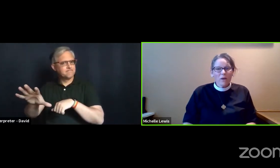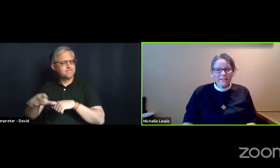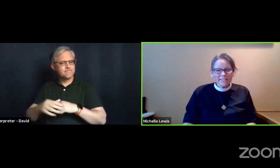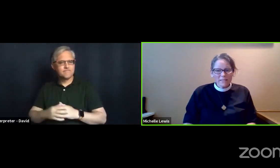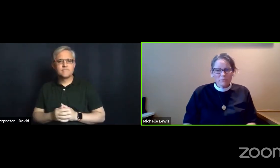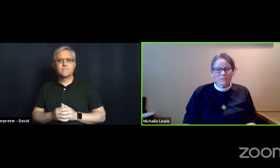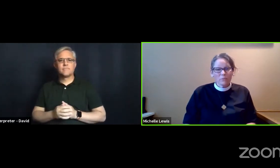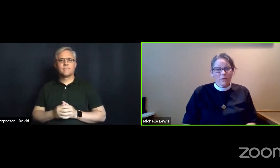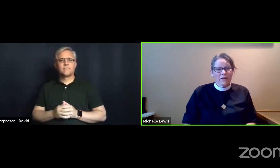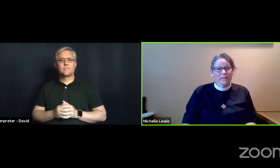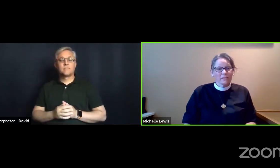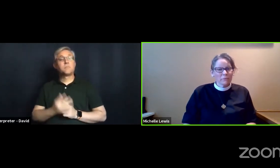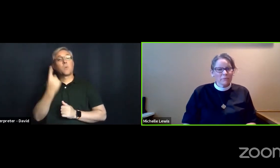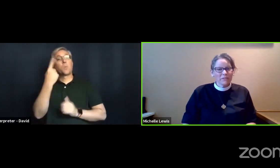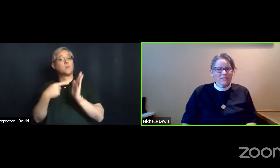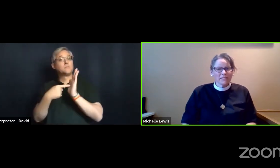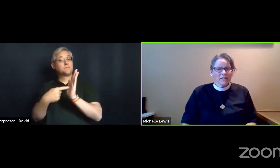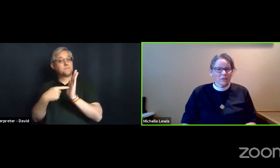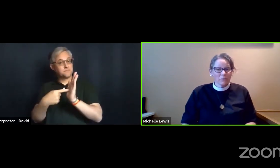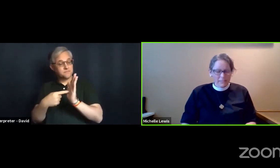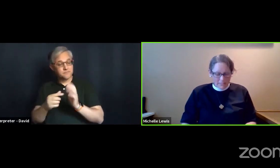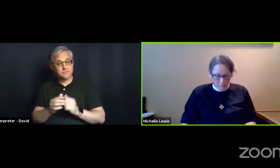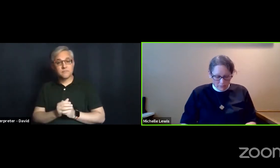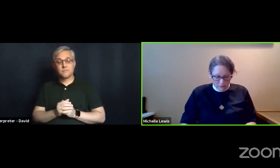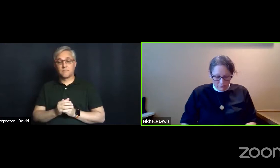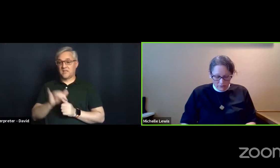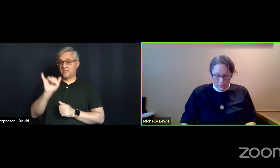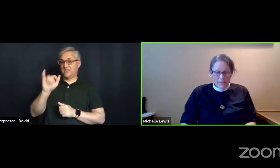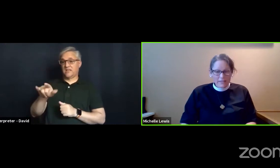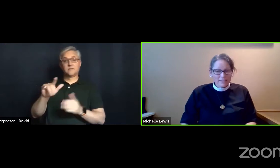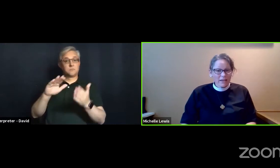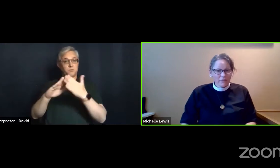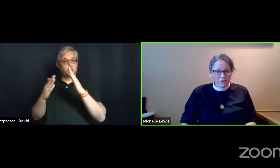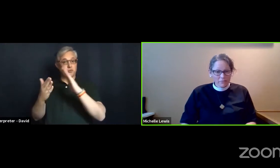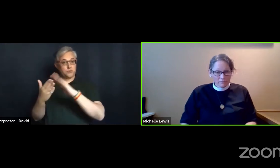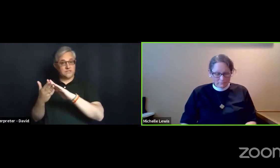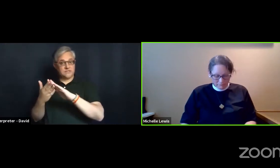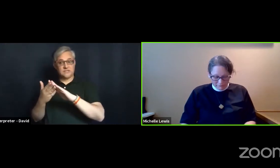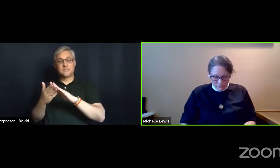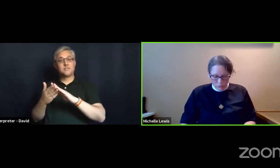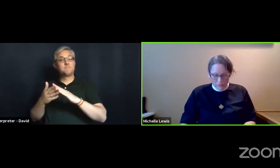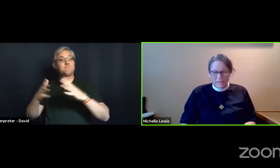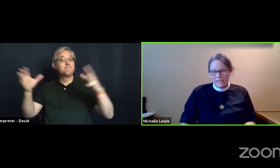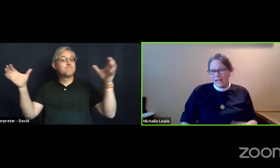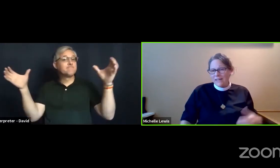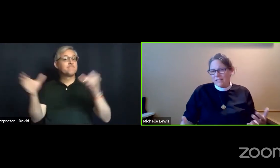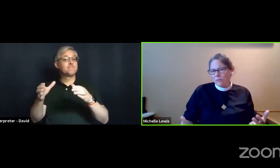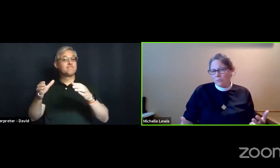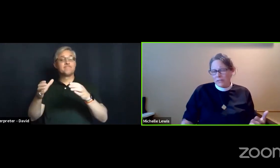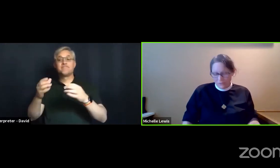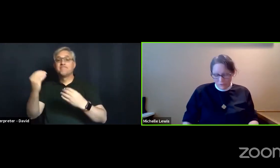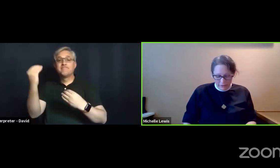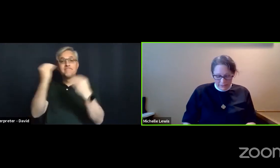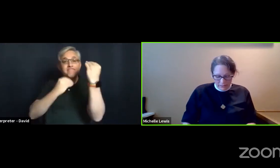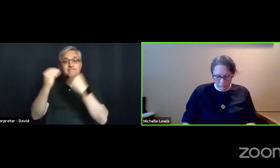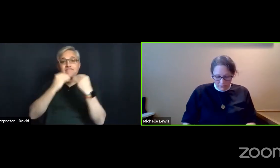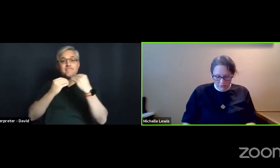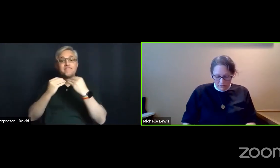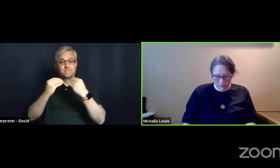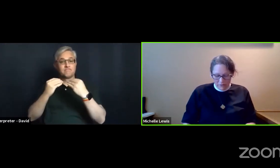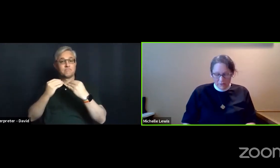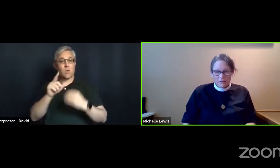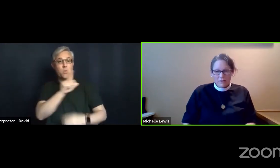And one example is when the community celebrates the meal together, when they celebrate the Lord's